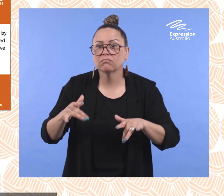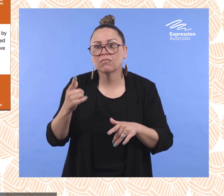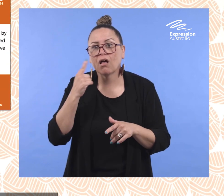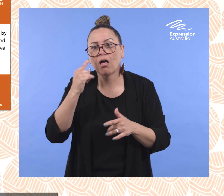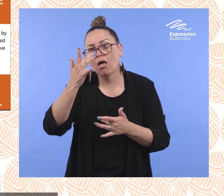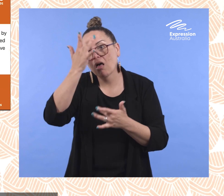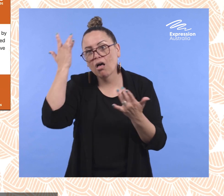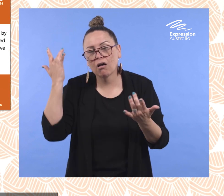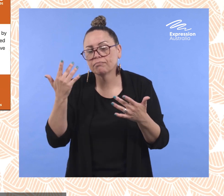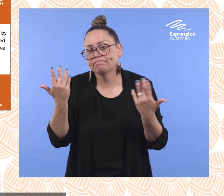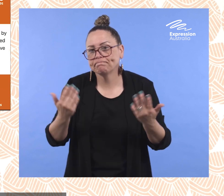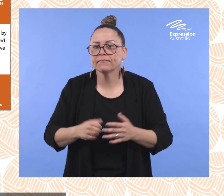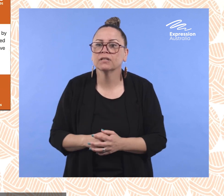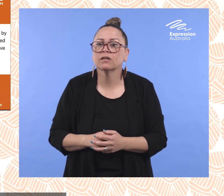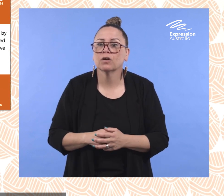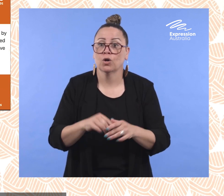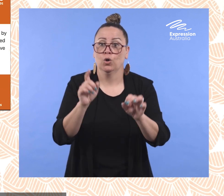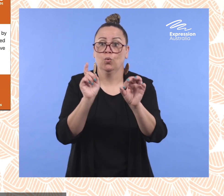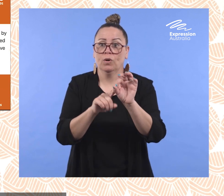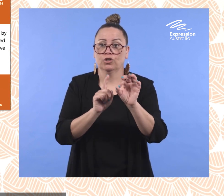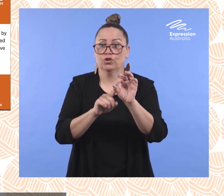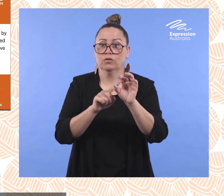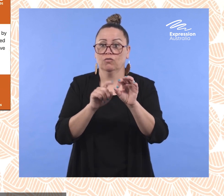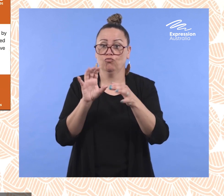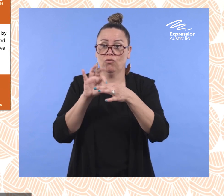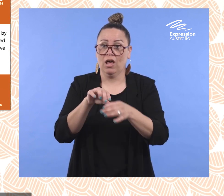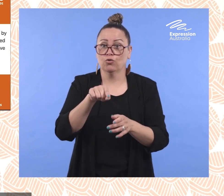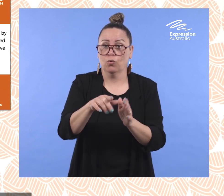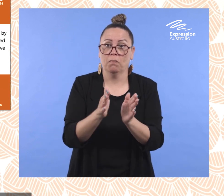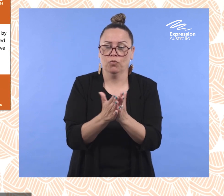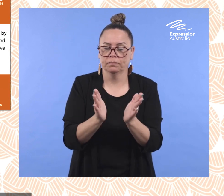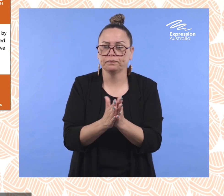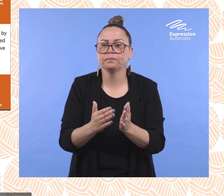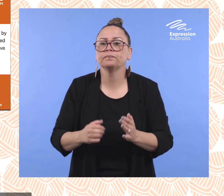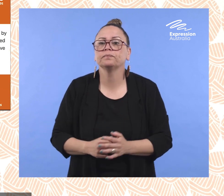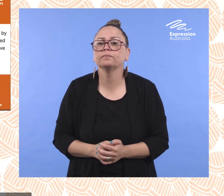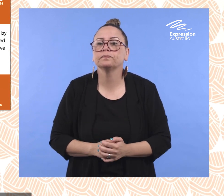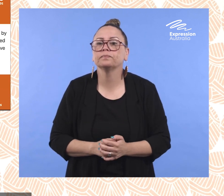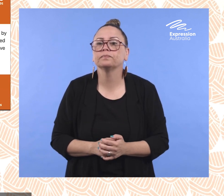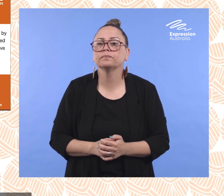all know, and there's a question relating to this that we will respond to.